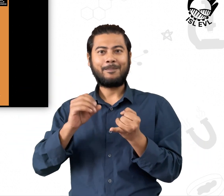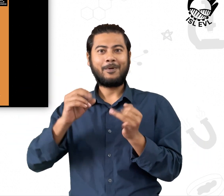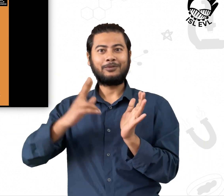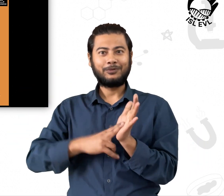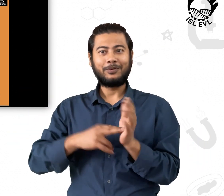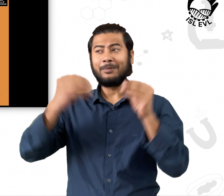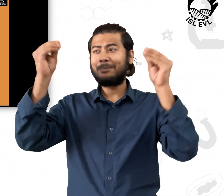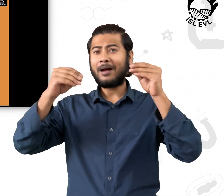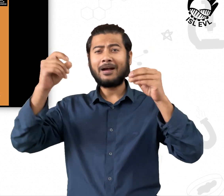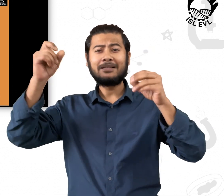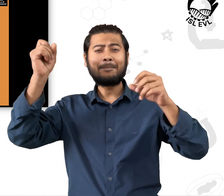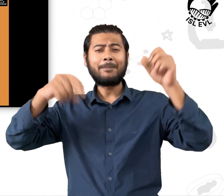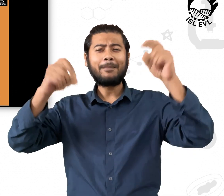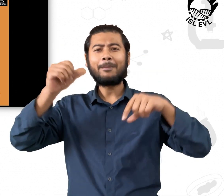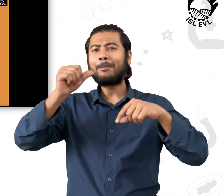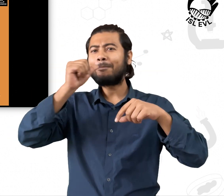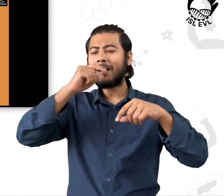hitting our roof and windows?